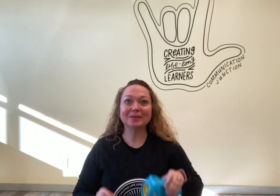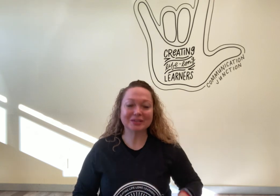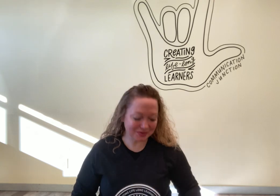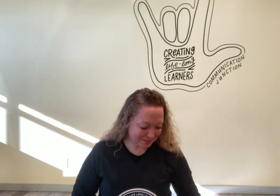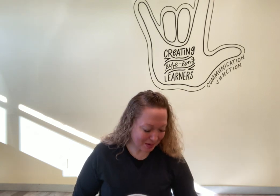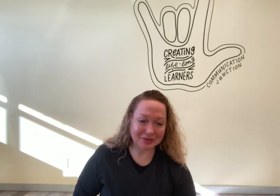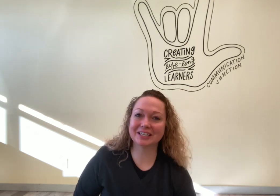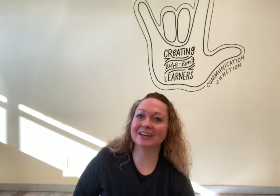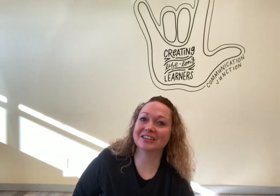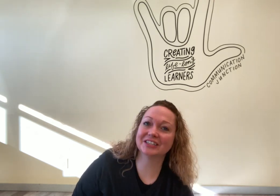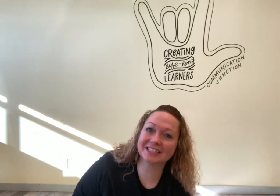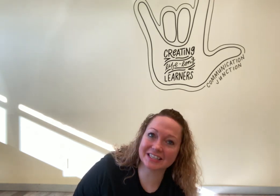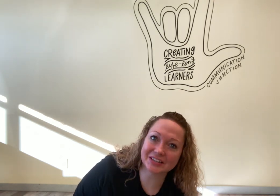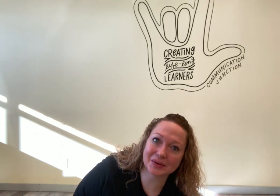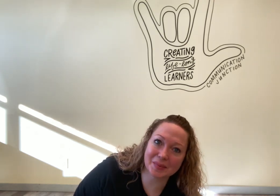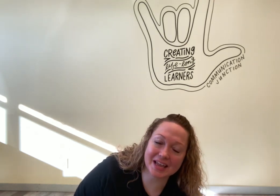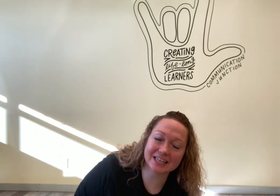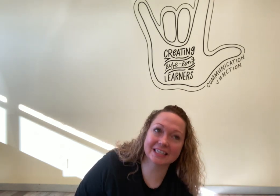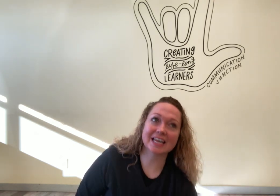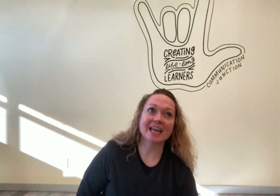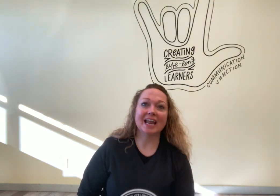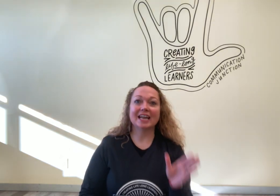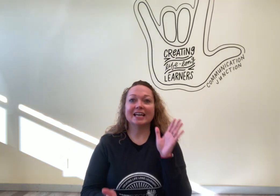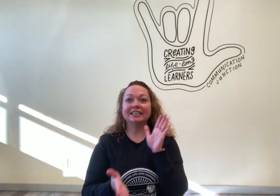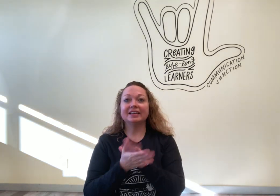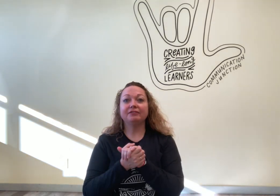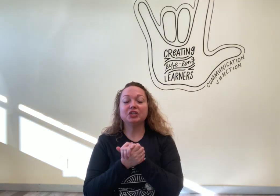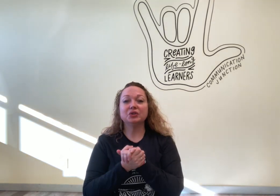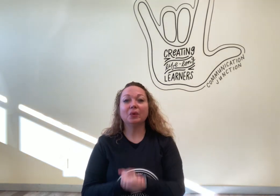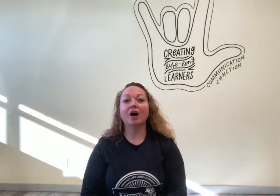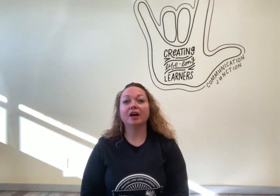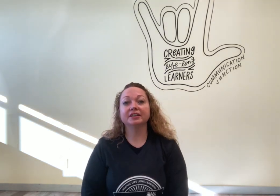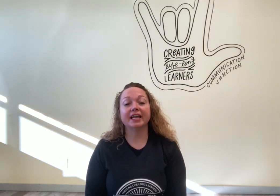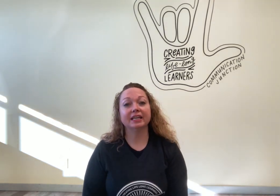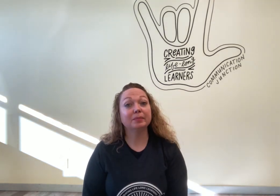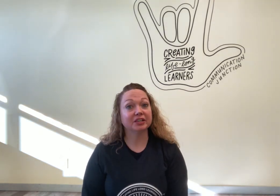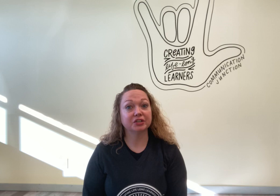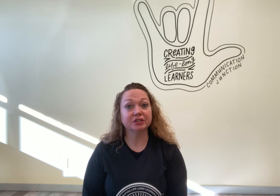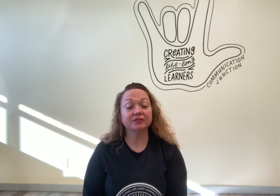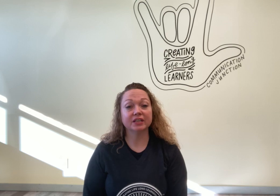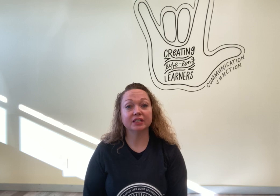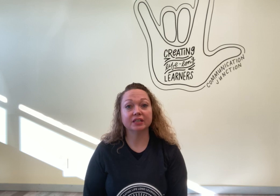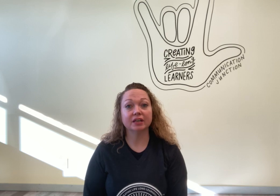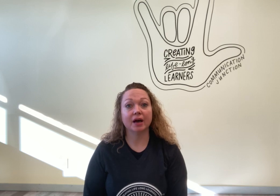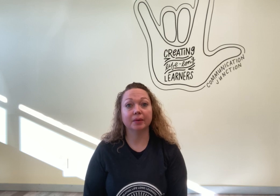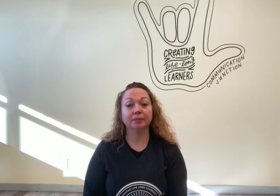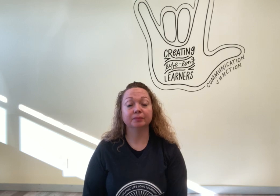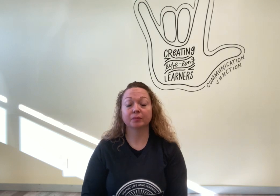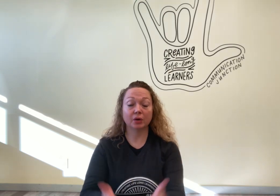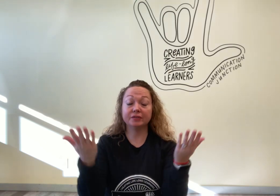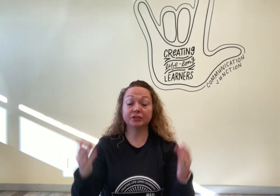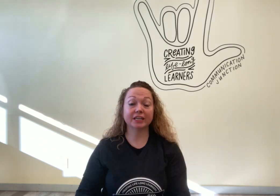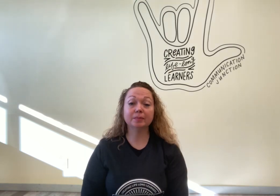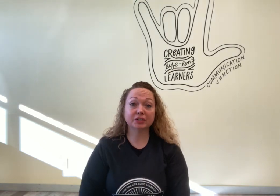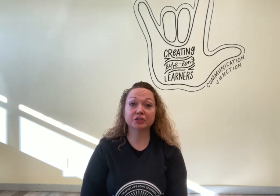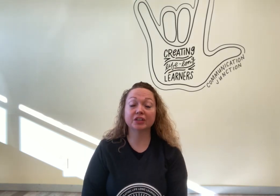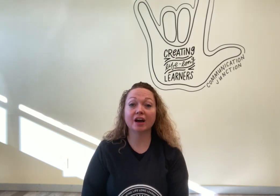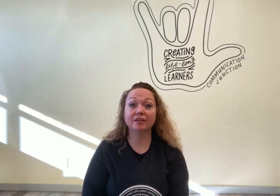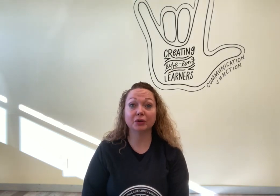doing bubbles here in just a little bit. And if you are taking pictures or if you're taking pictures of your little